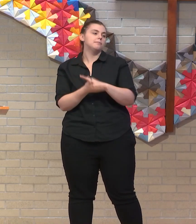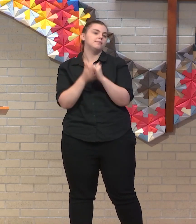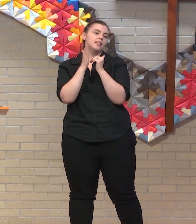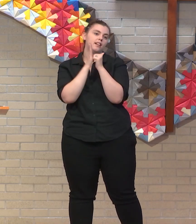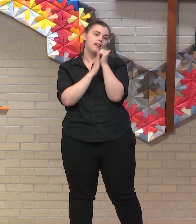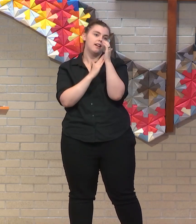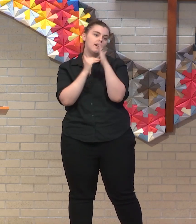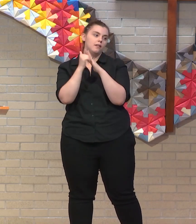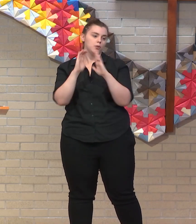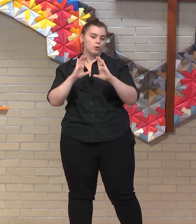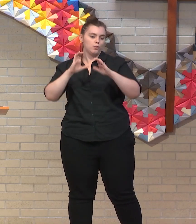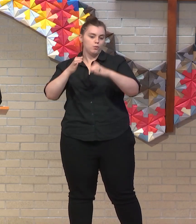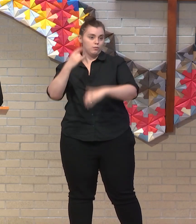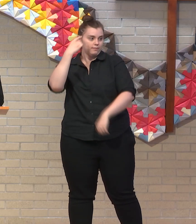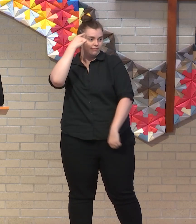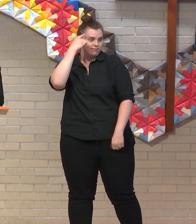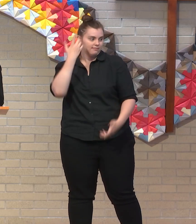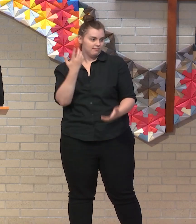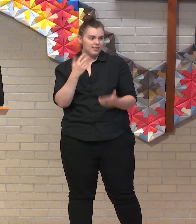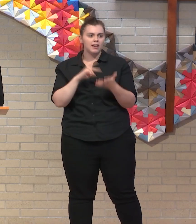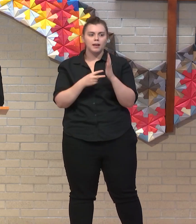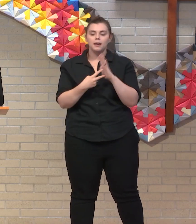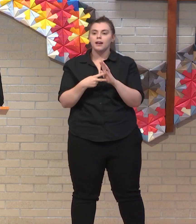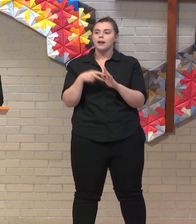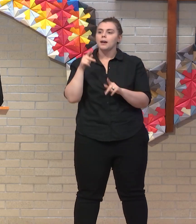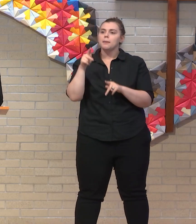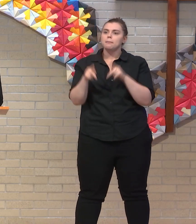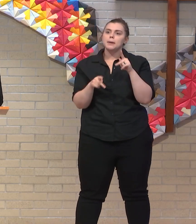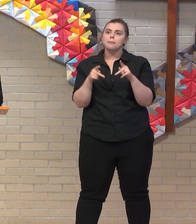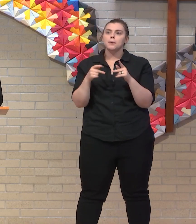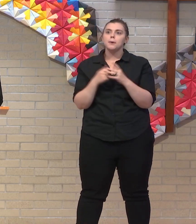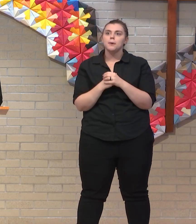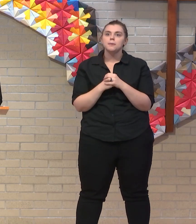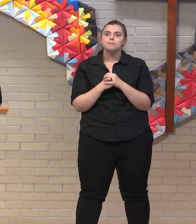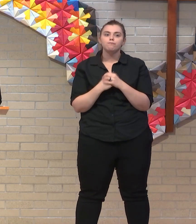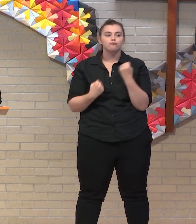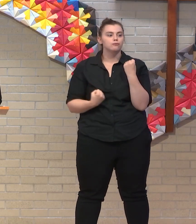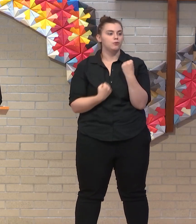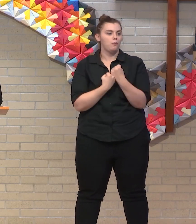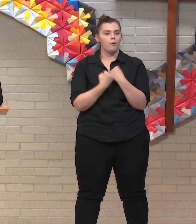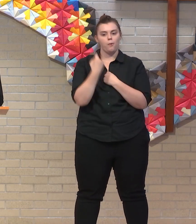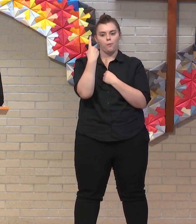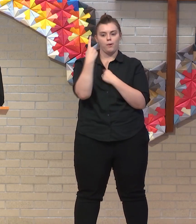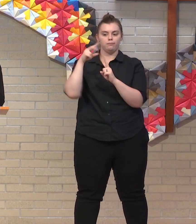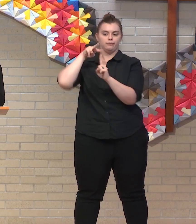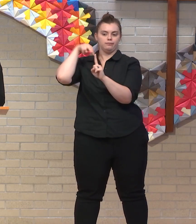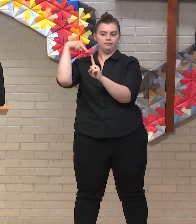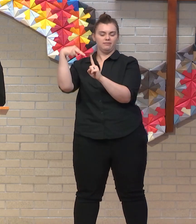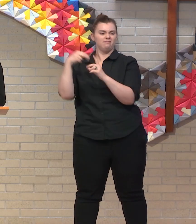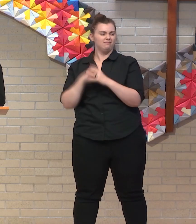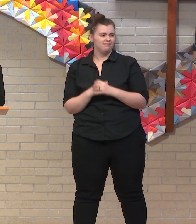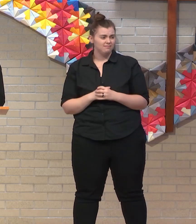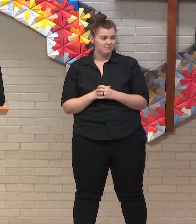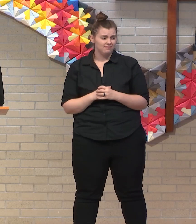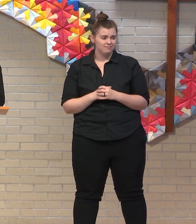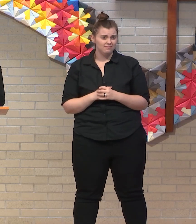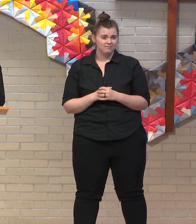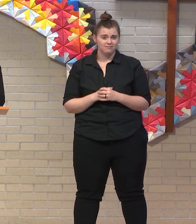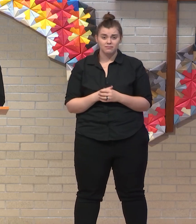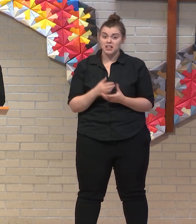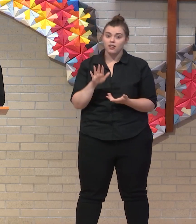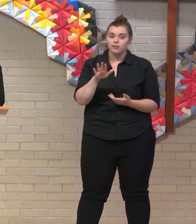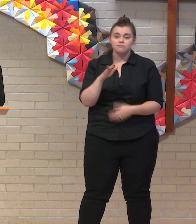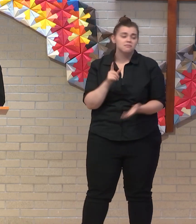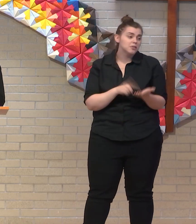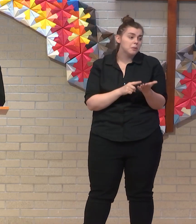groupthink, in which people reinforce a single perspective. And you know what? That actually feels